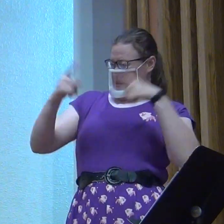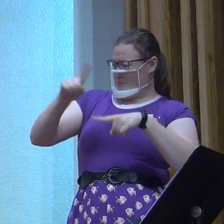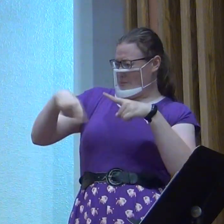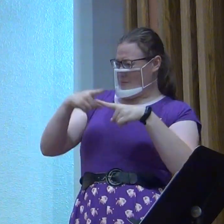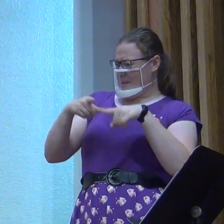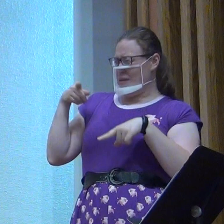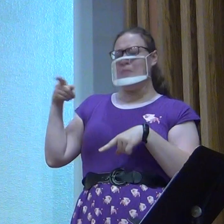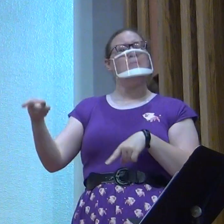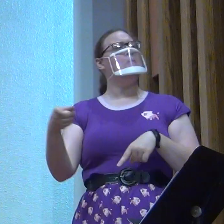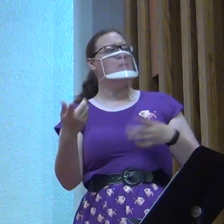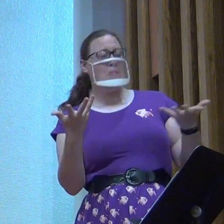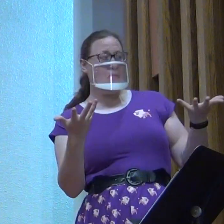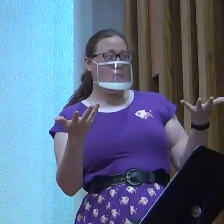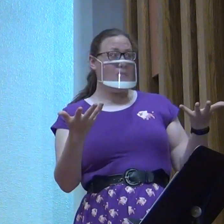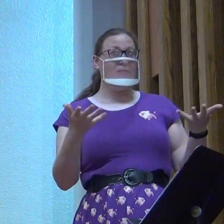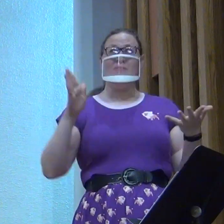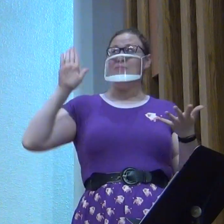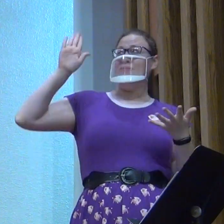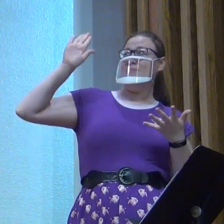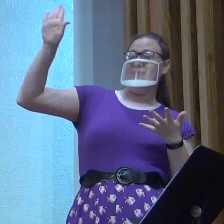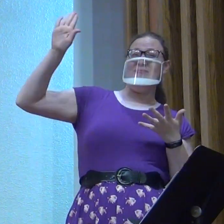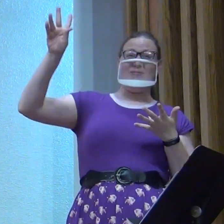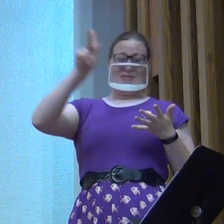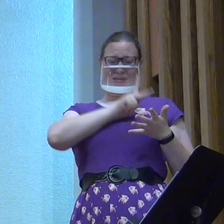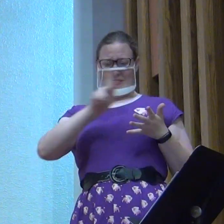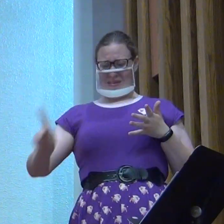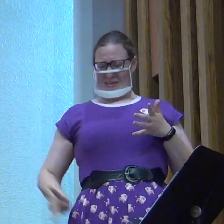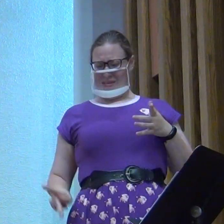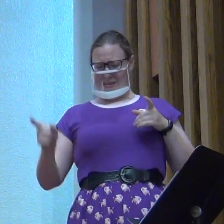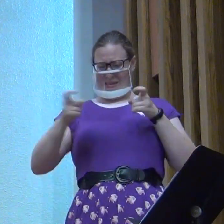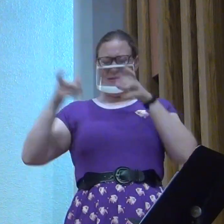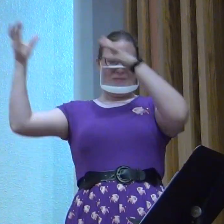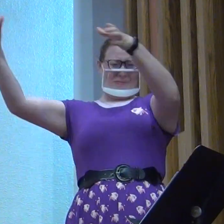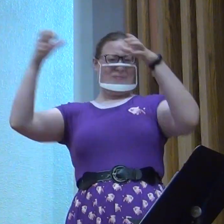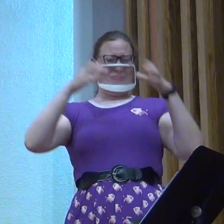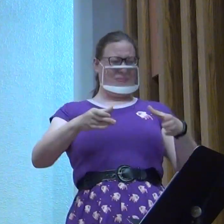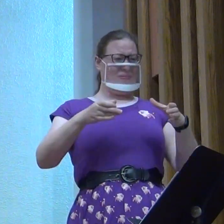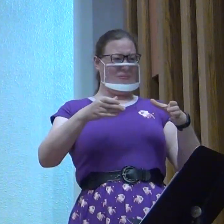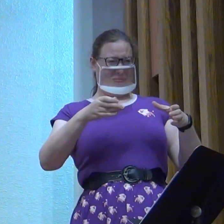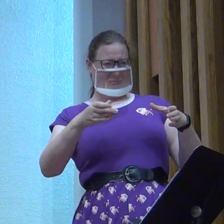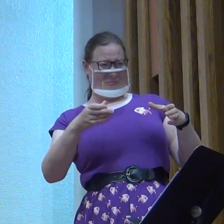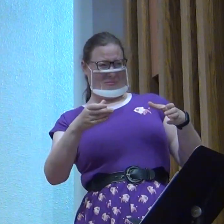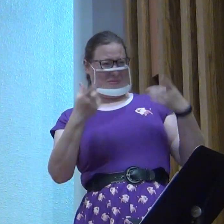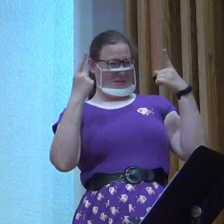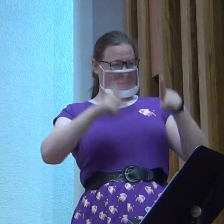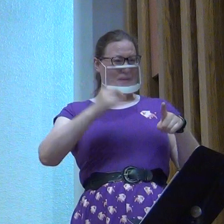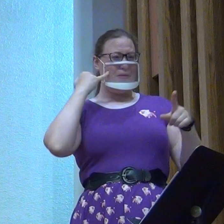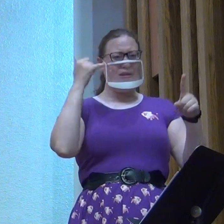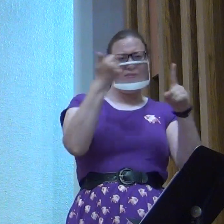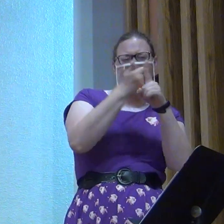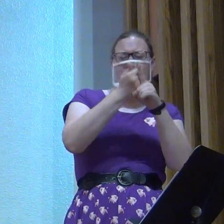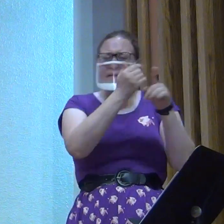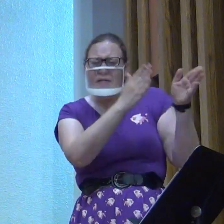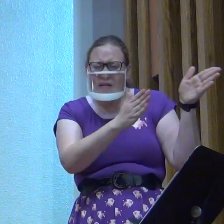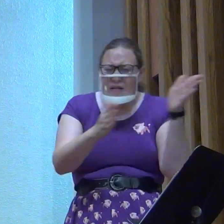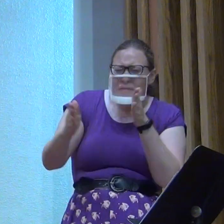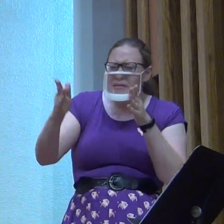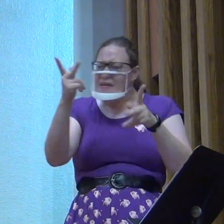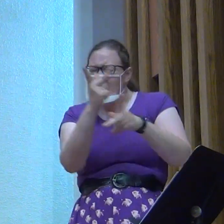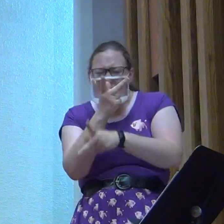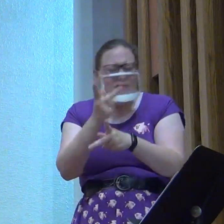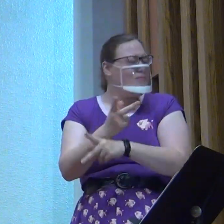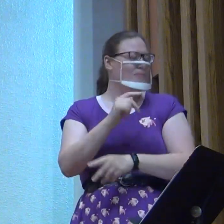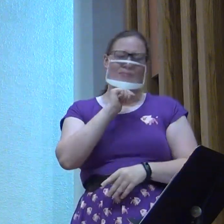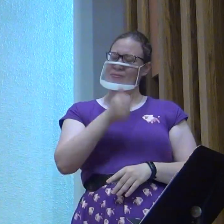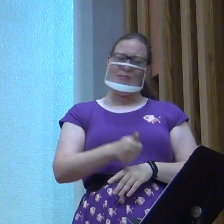replied, "The kingdom of God does not come with your careful observation. Nor